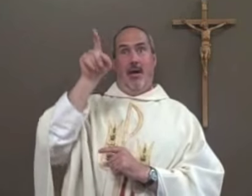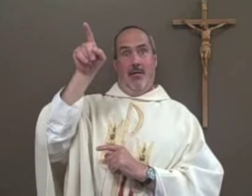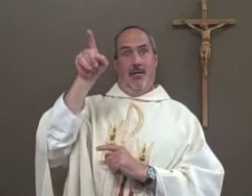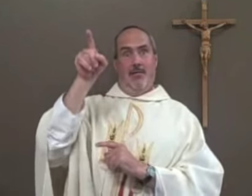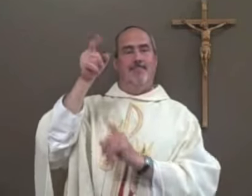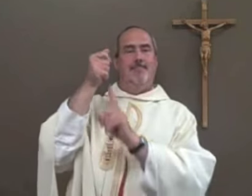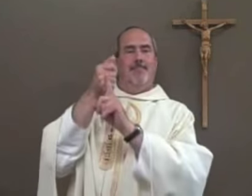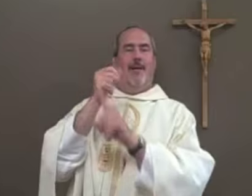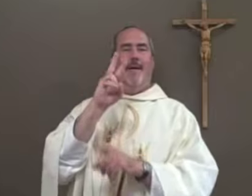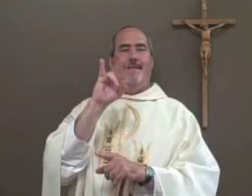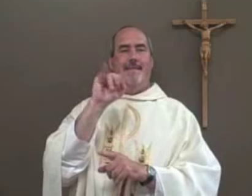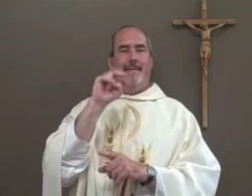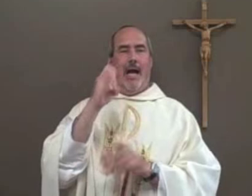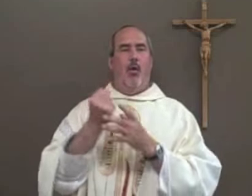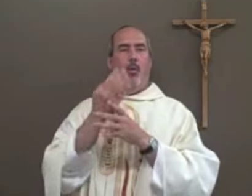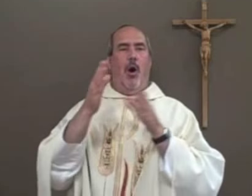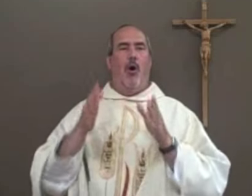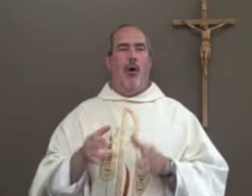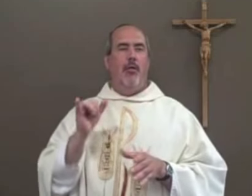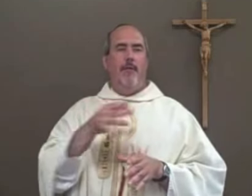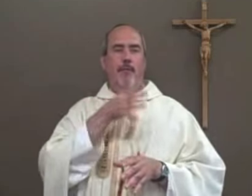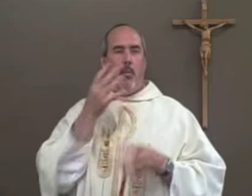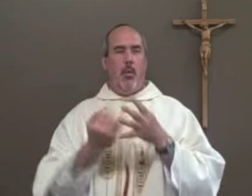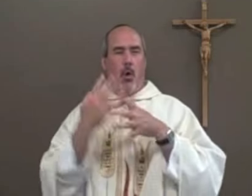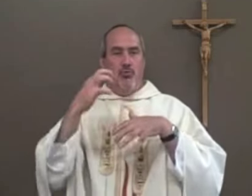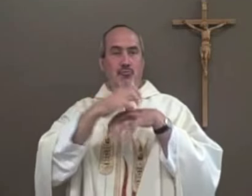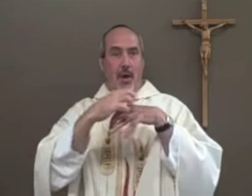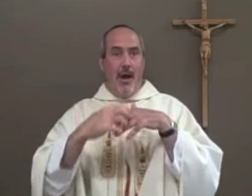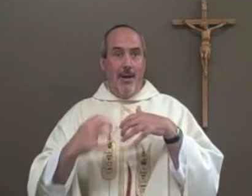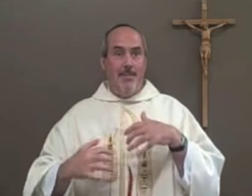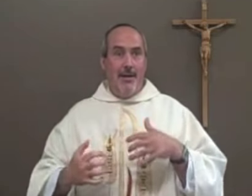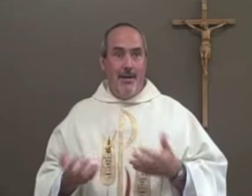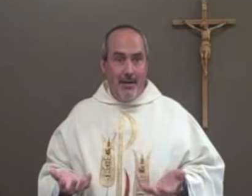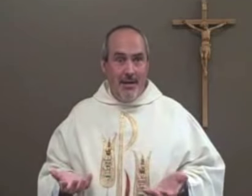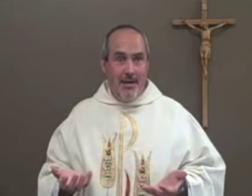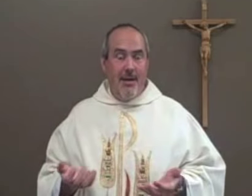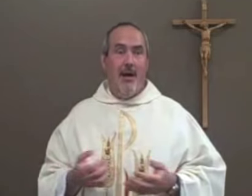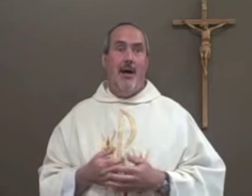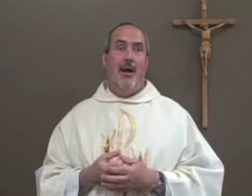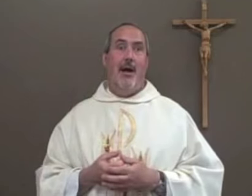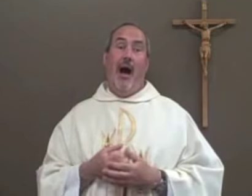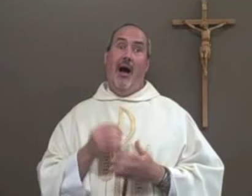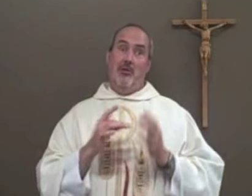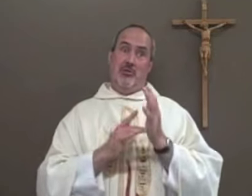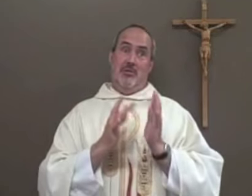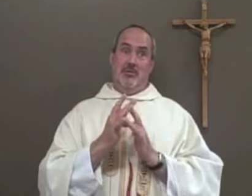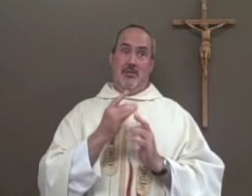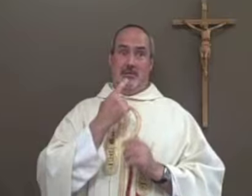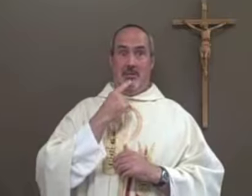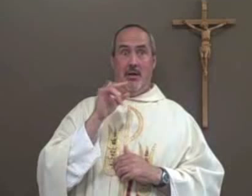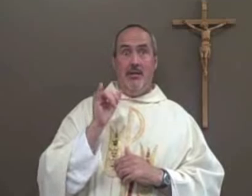vine, and that God is the vine grower, the one that grows the grapes.